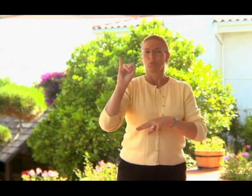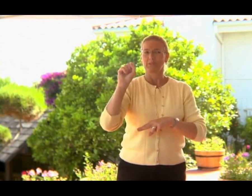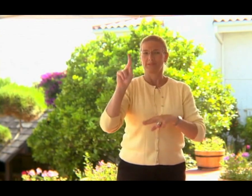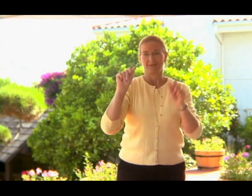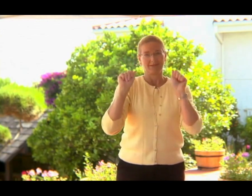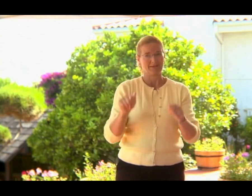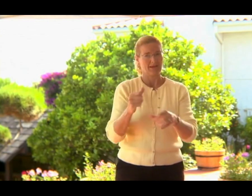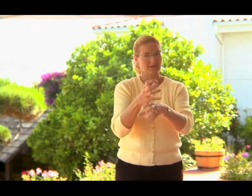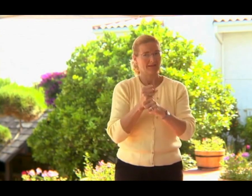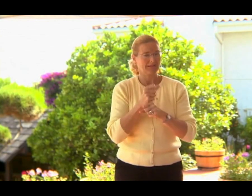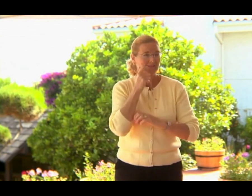skin cancer